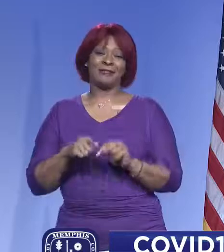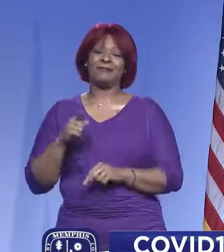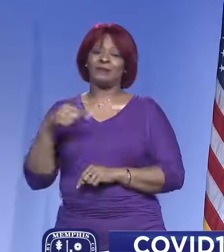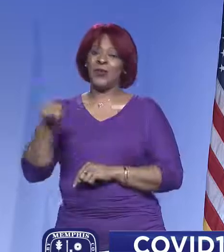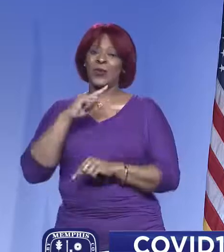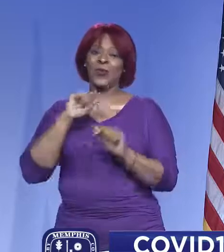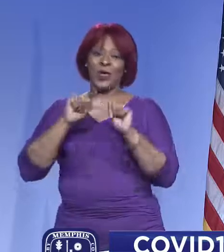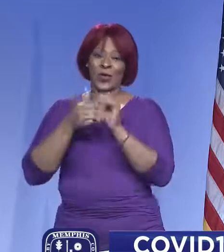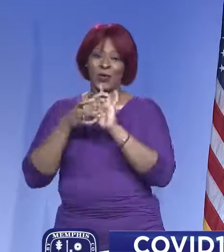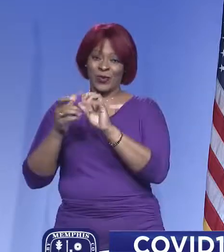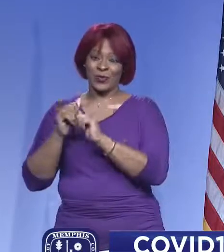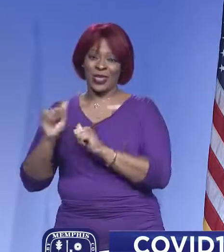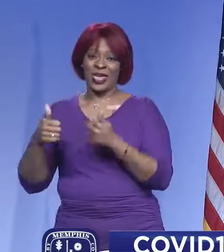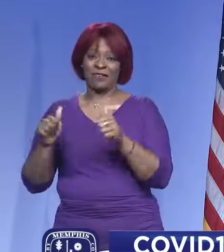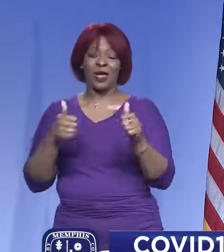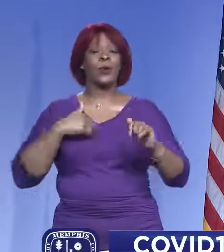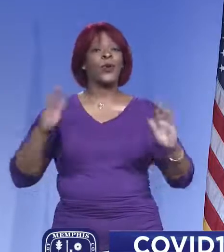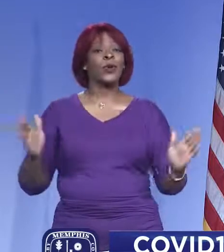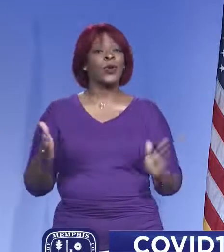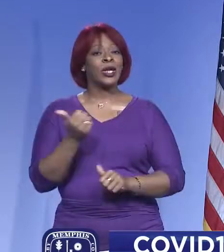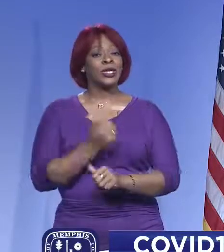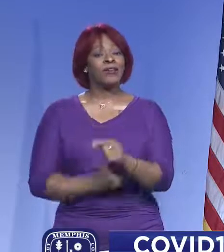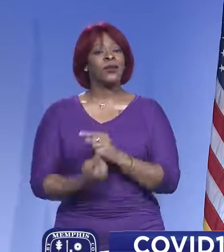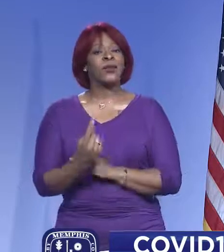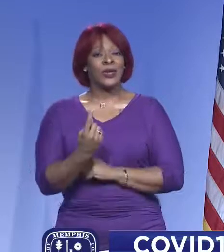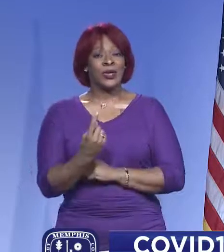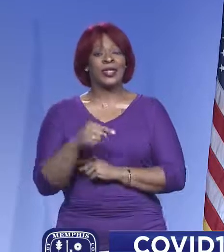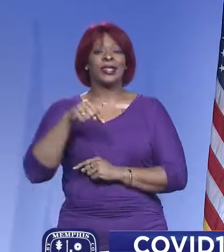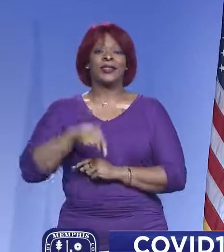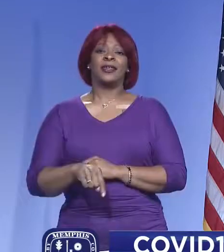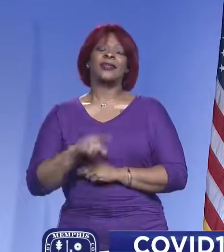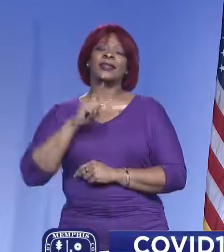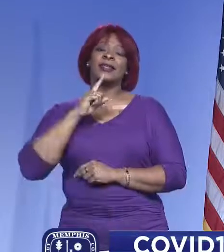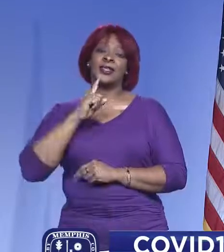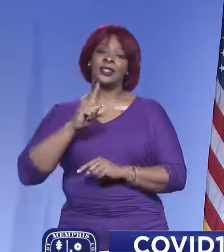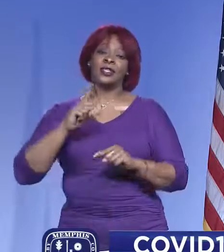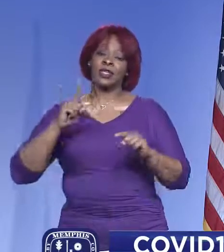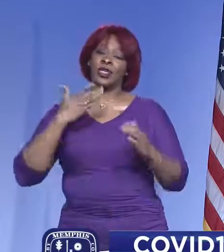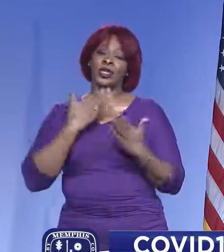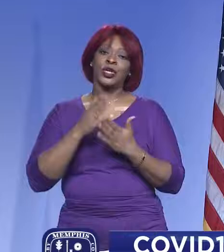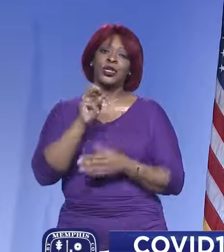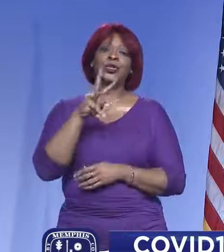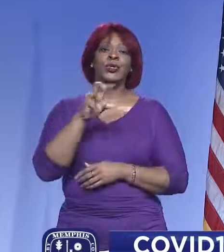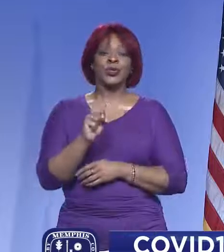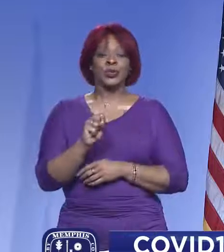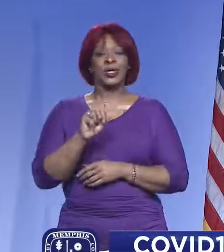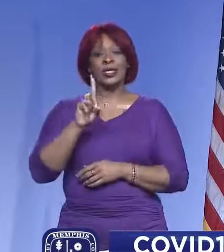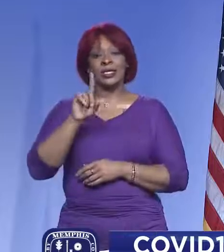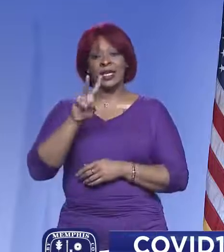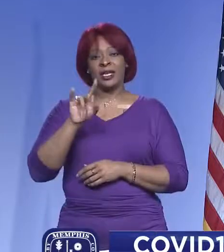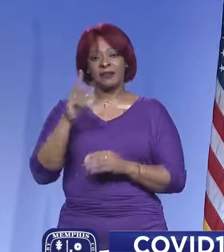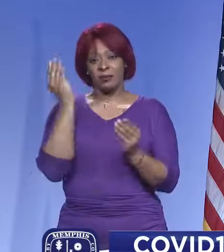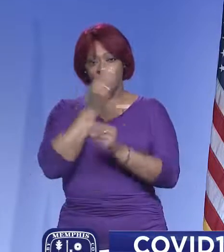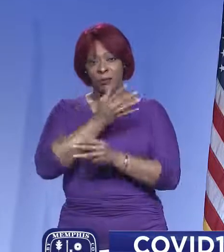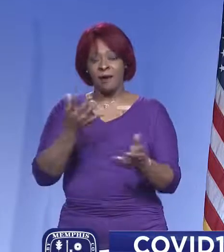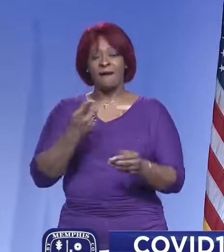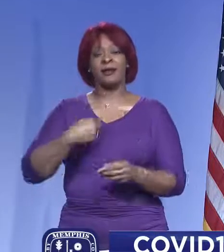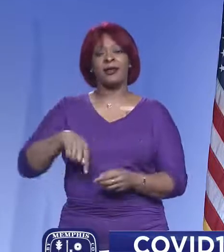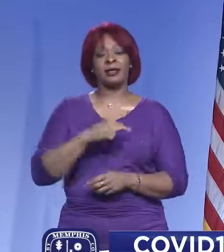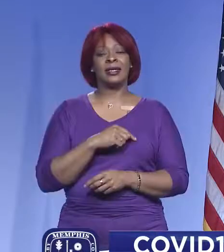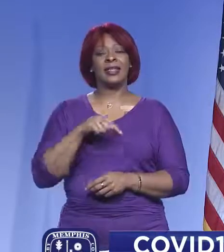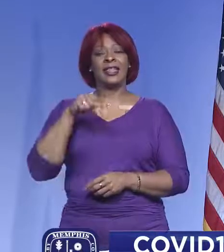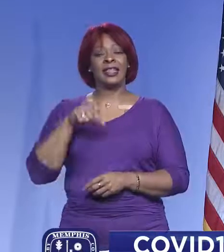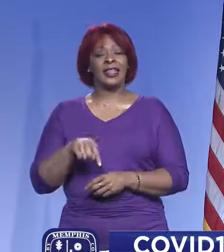effort. But we would certainly encourage everyone. This is encouraging news that David brought to us today.